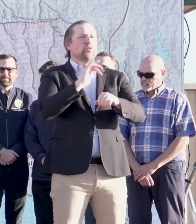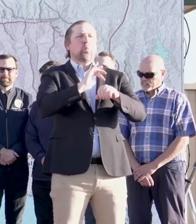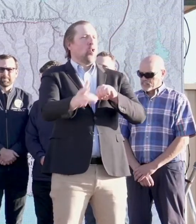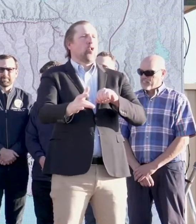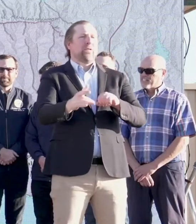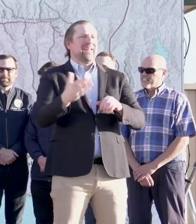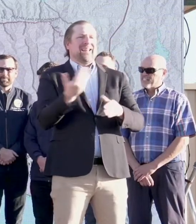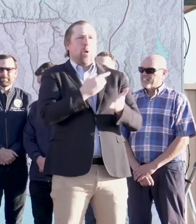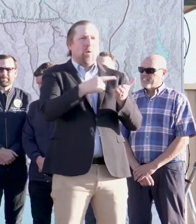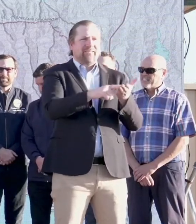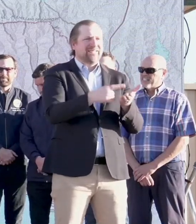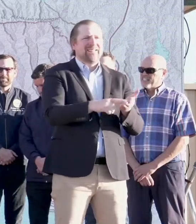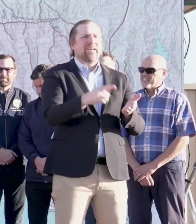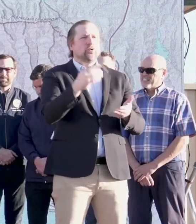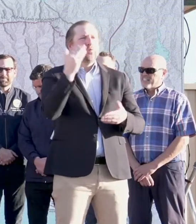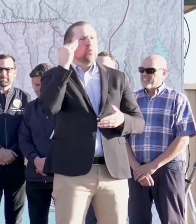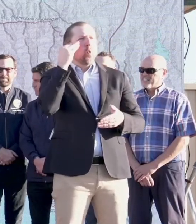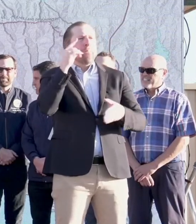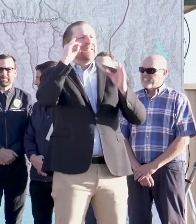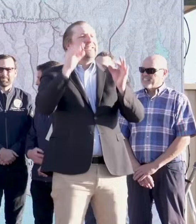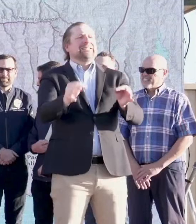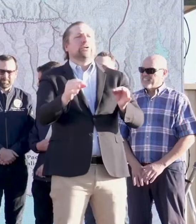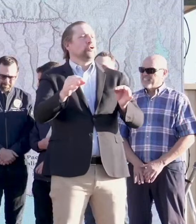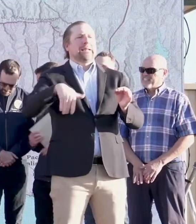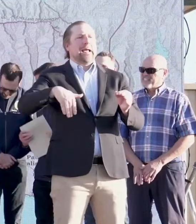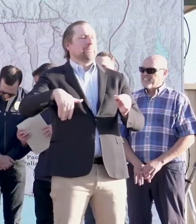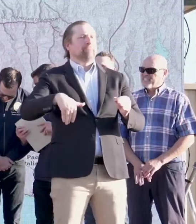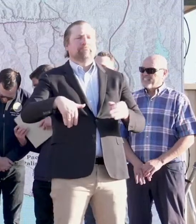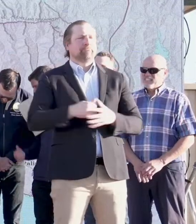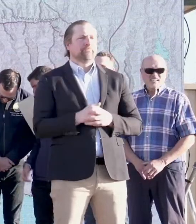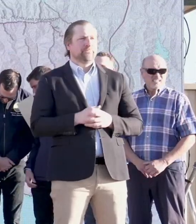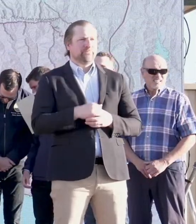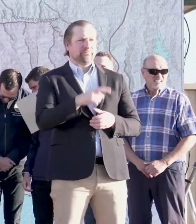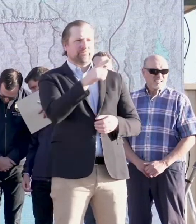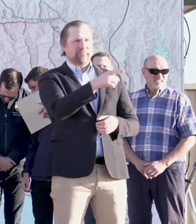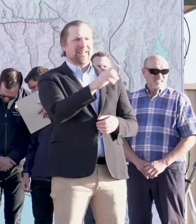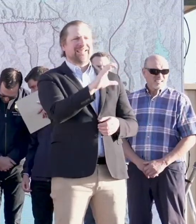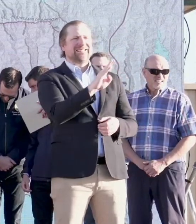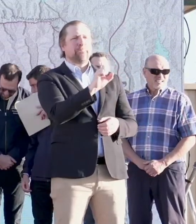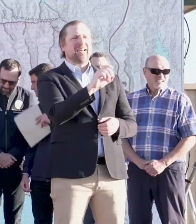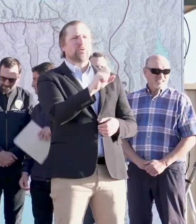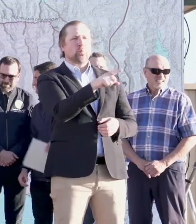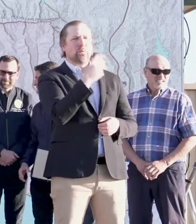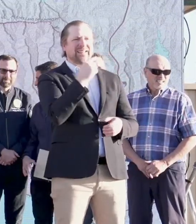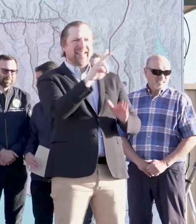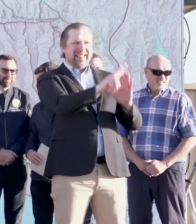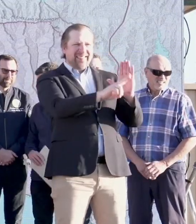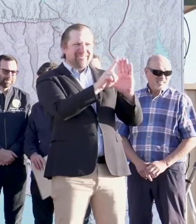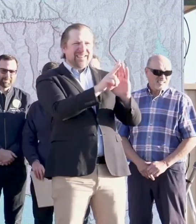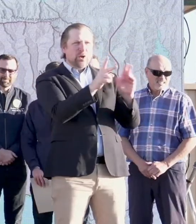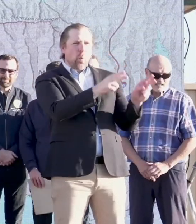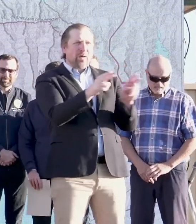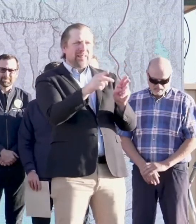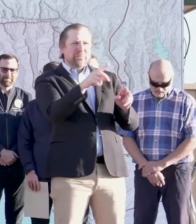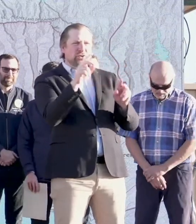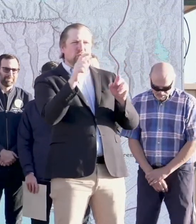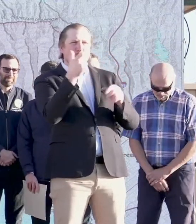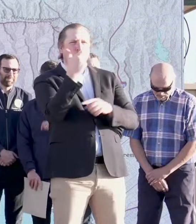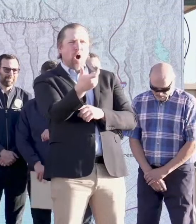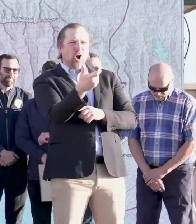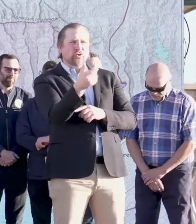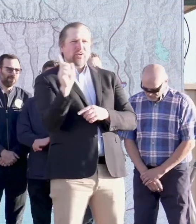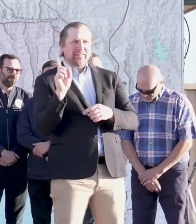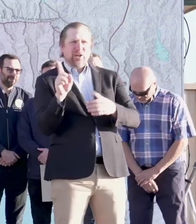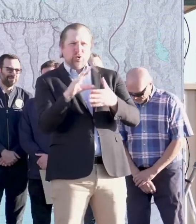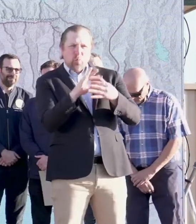the investigation to make any determination. Do you think some of the video clips that you mentioned that